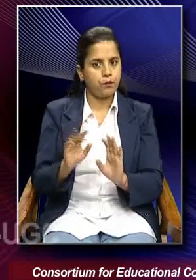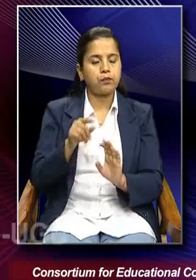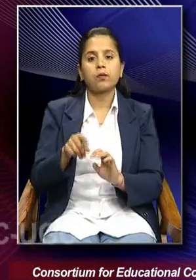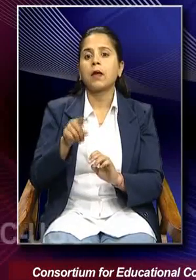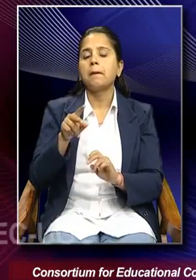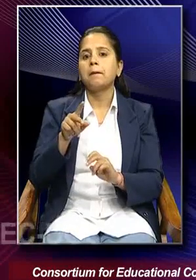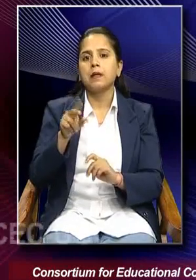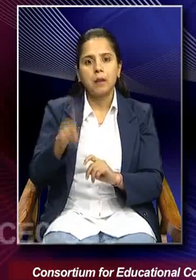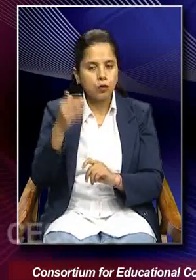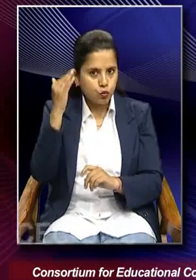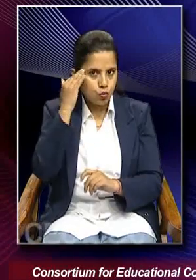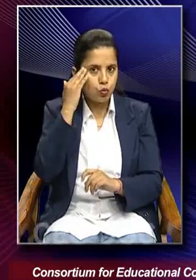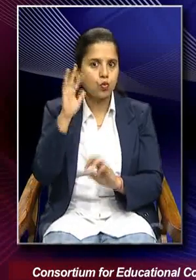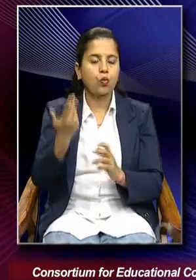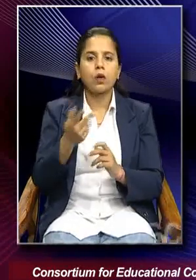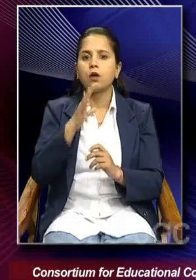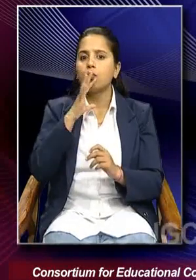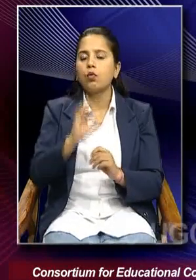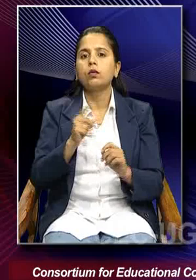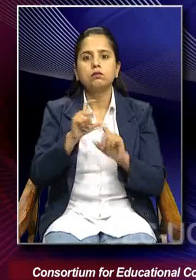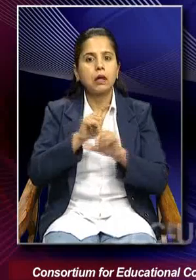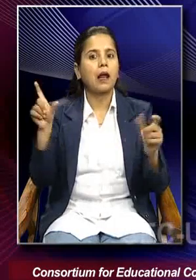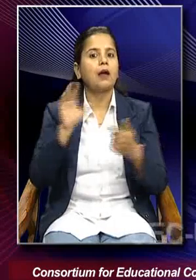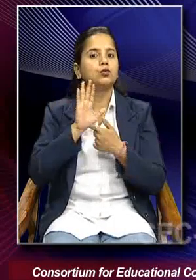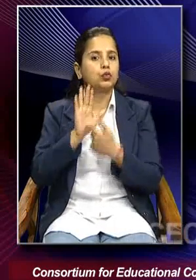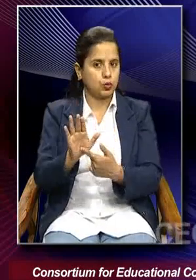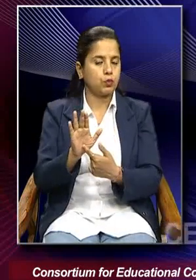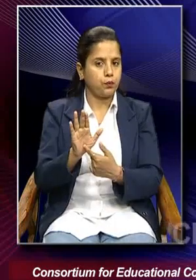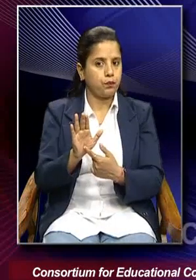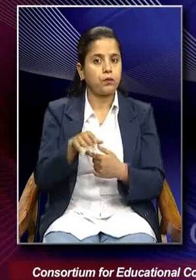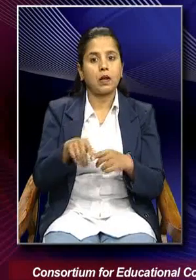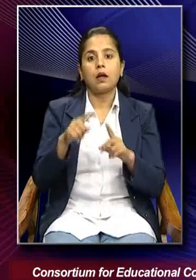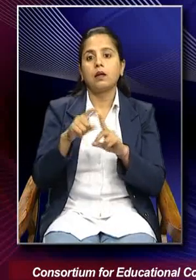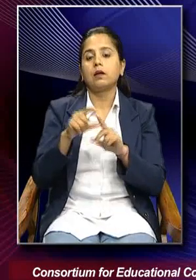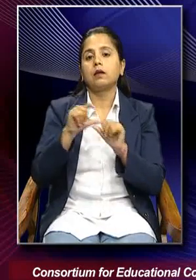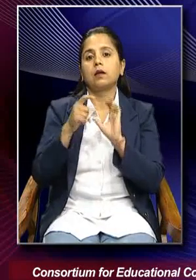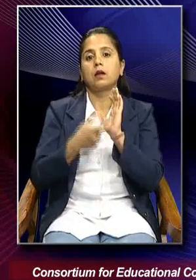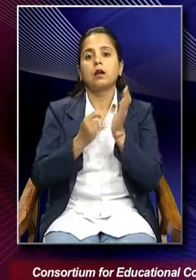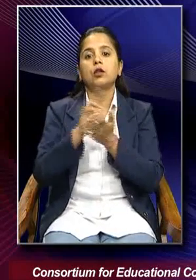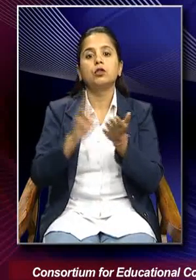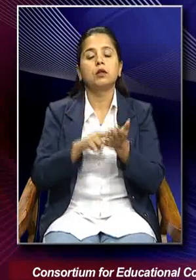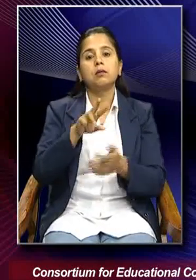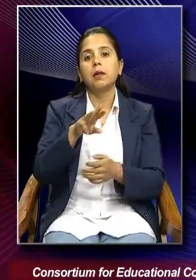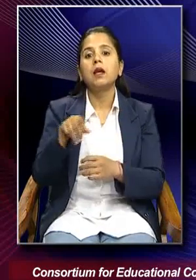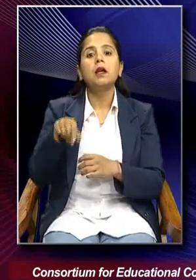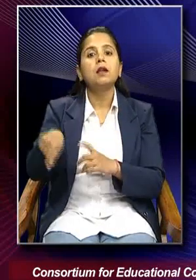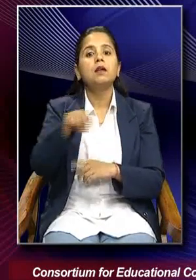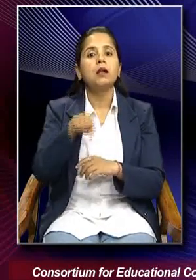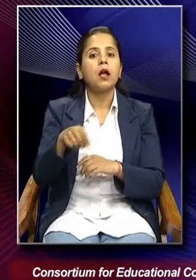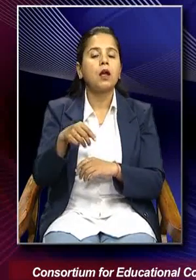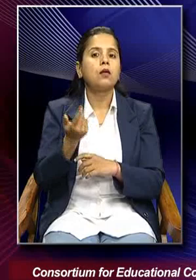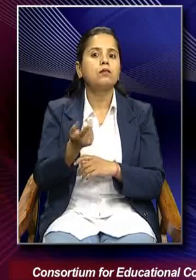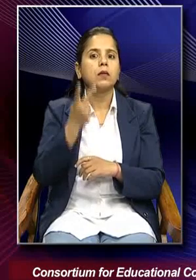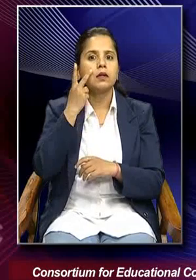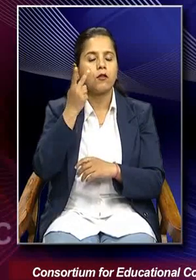it means to uncover the reality. So darshan means the vision to know about